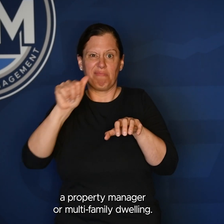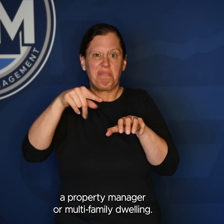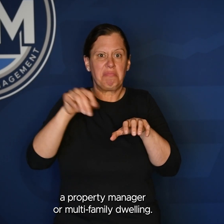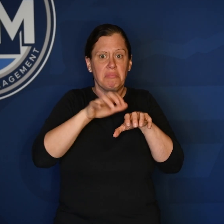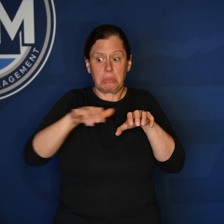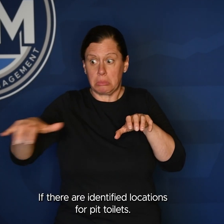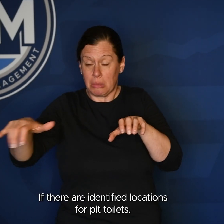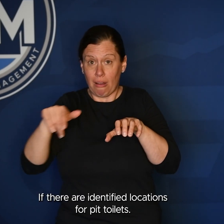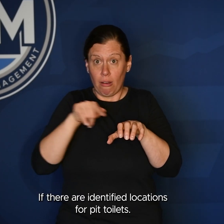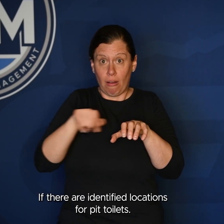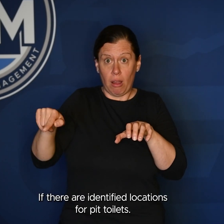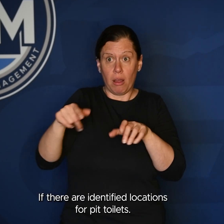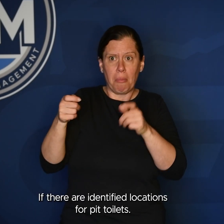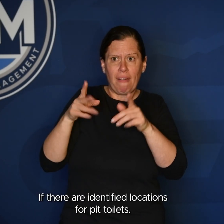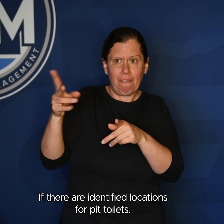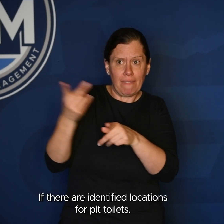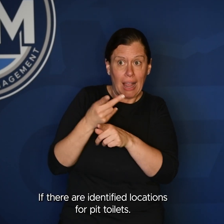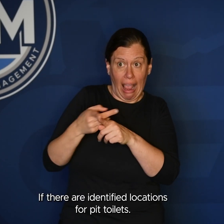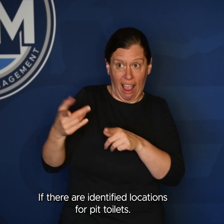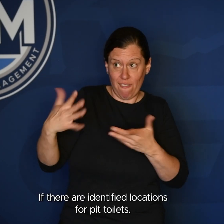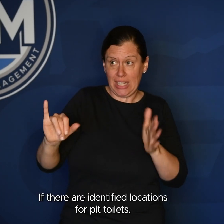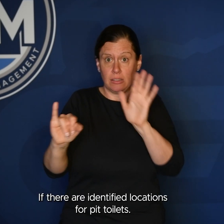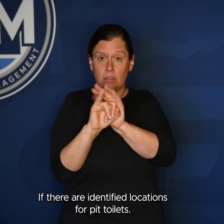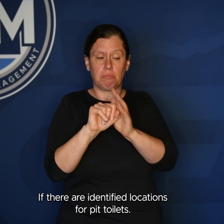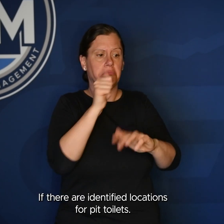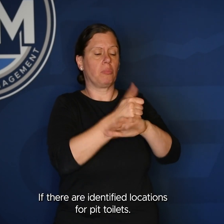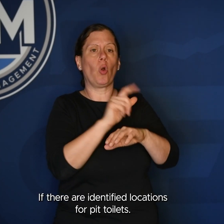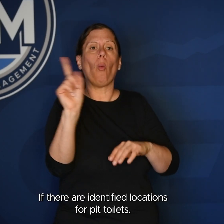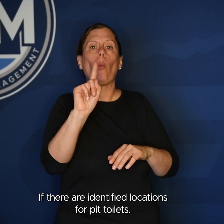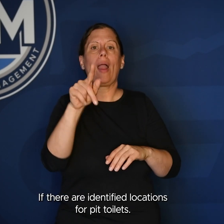dwelling if there are pre-identified locations for pit toilets.